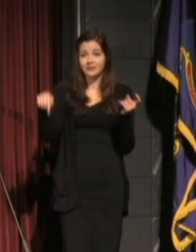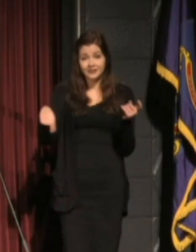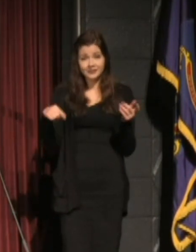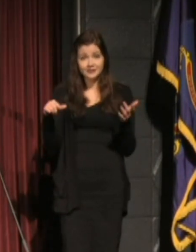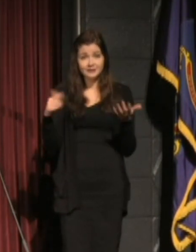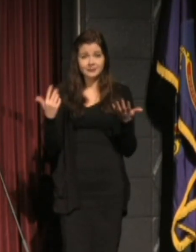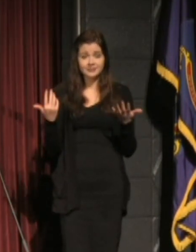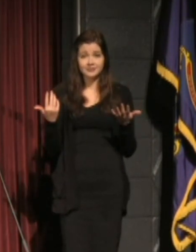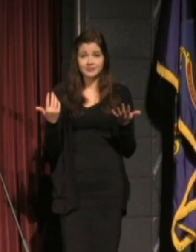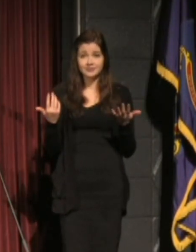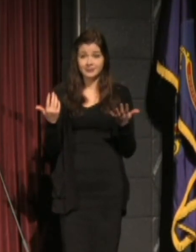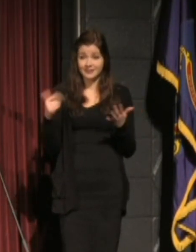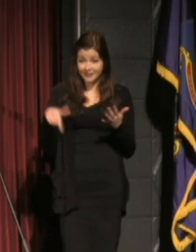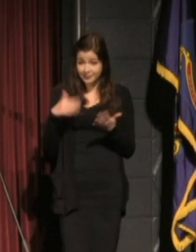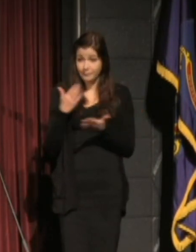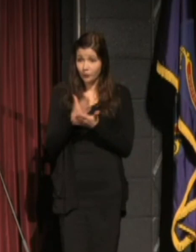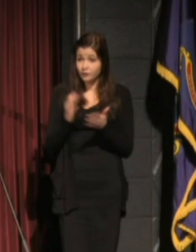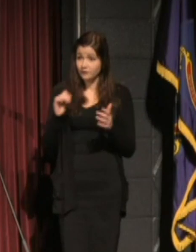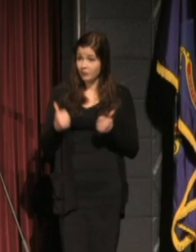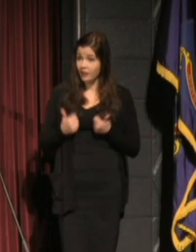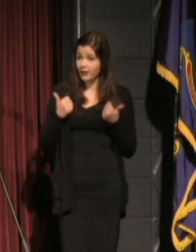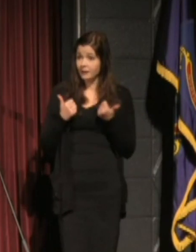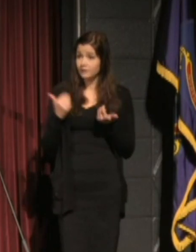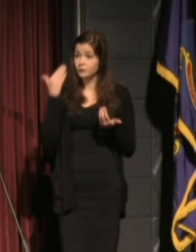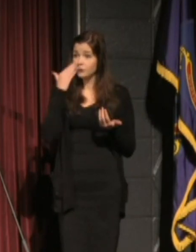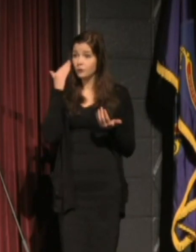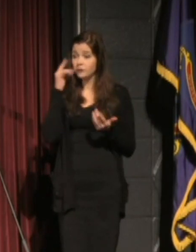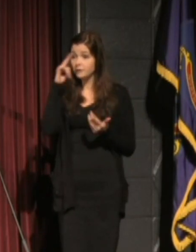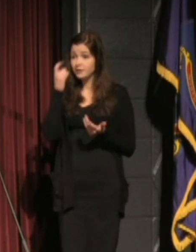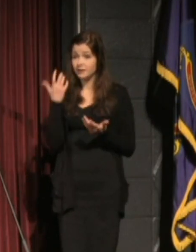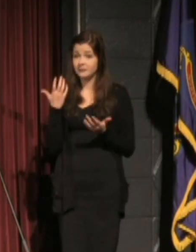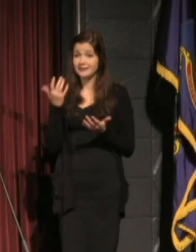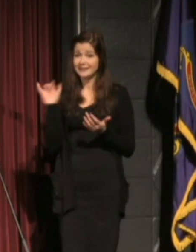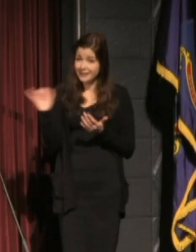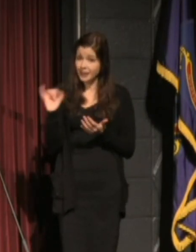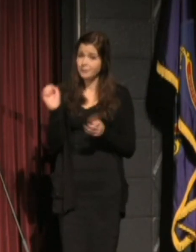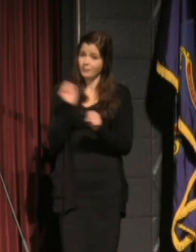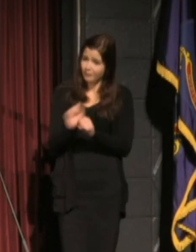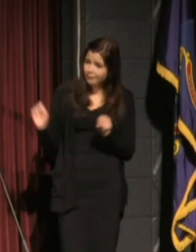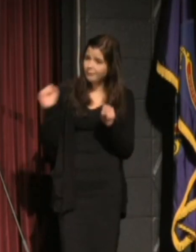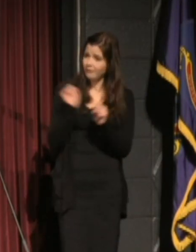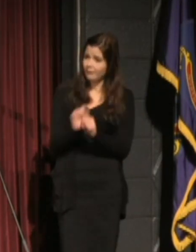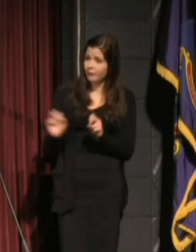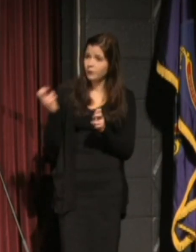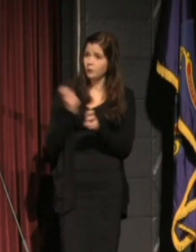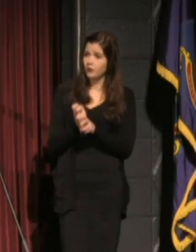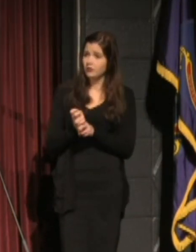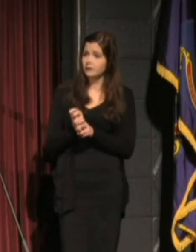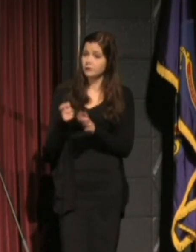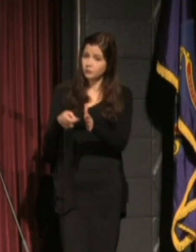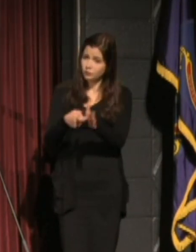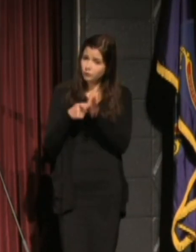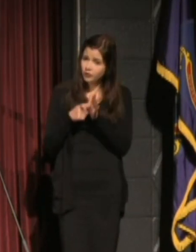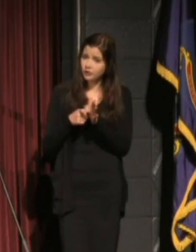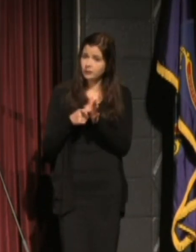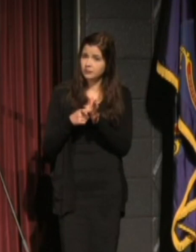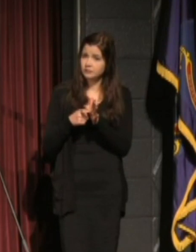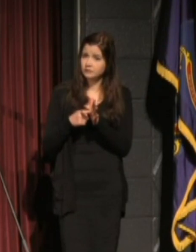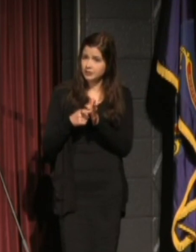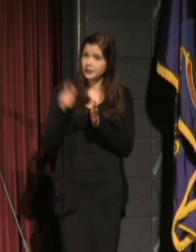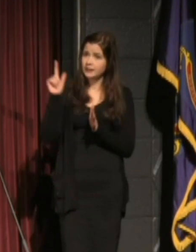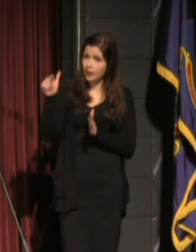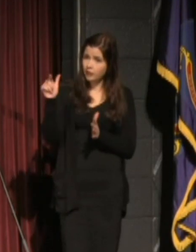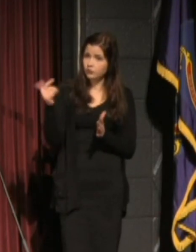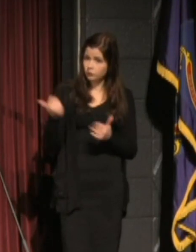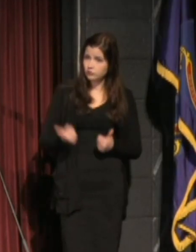of your life, and know that it's due to the same type of perseverance and hard work that will be required of you in the years to